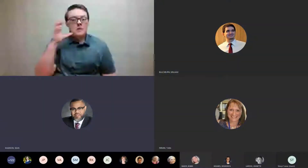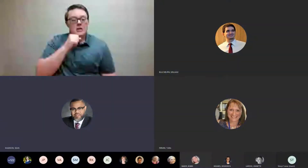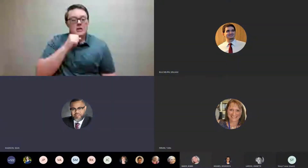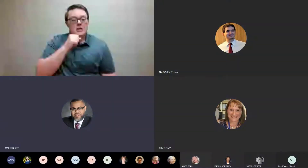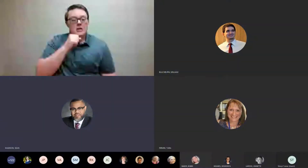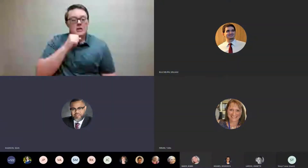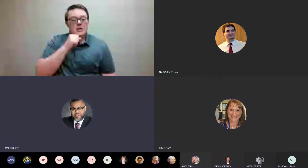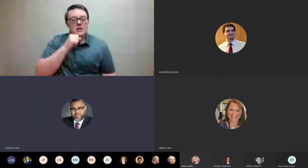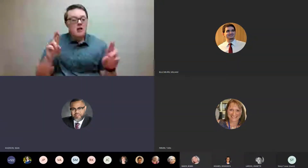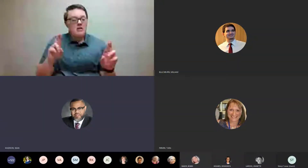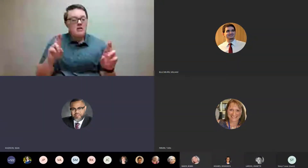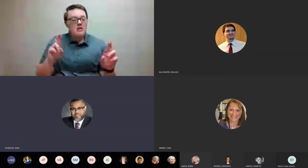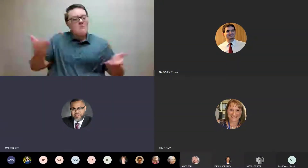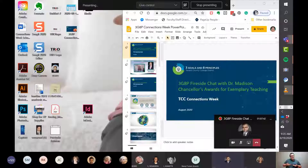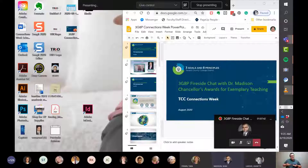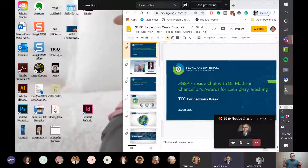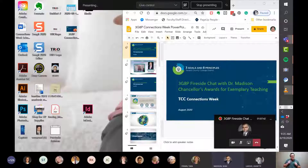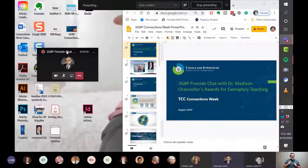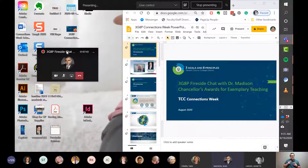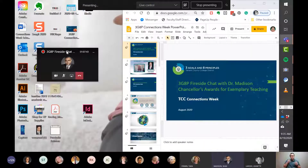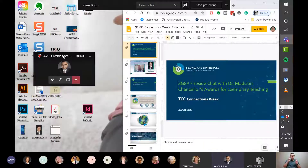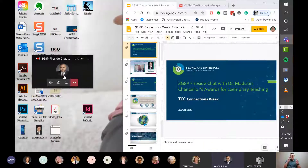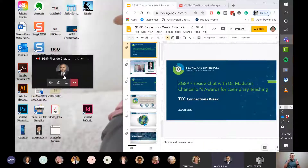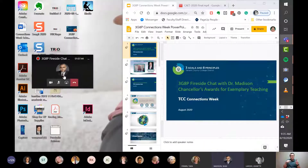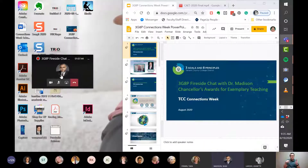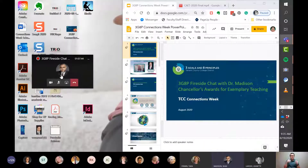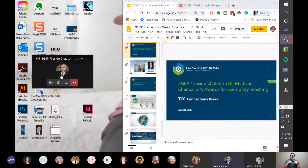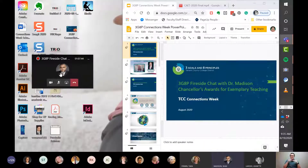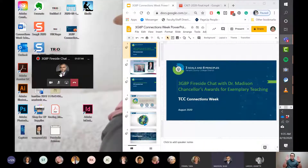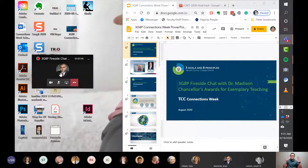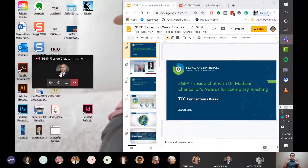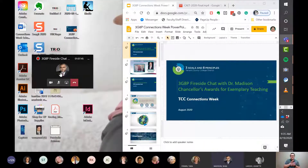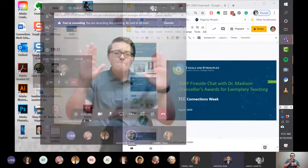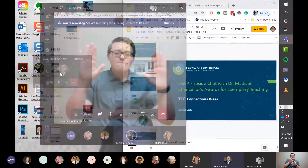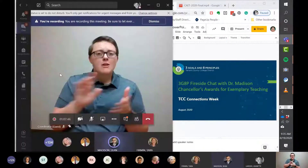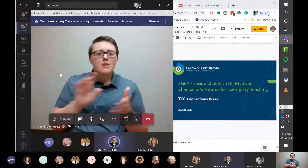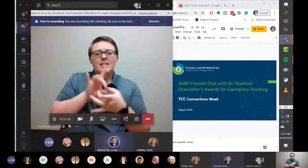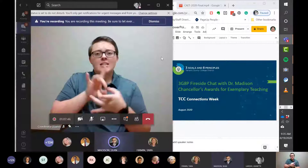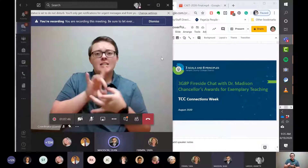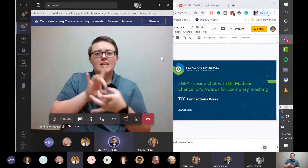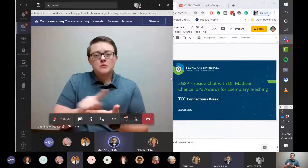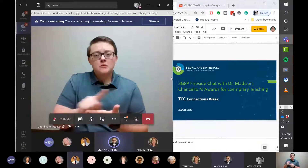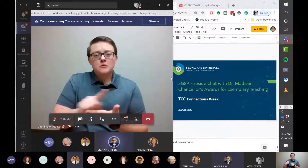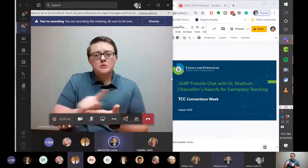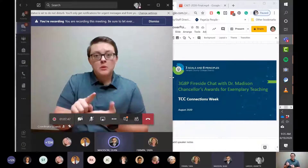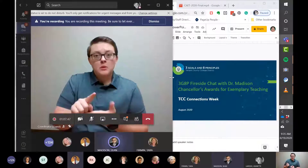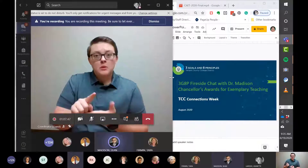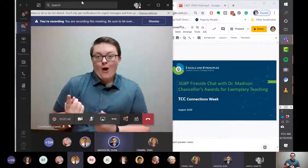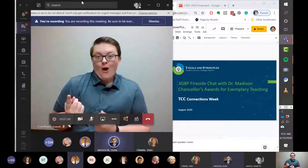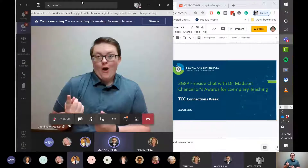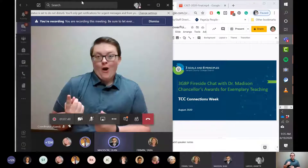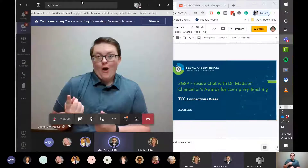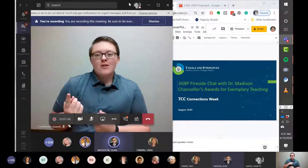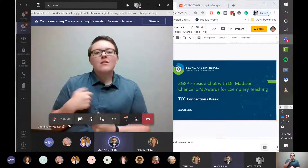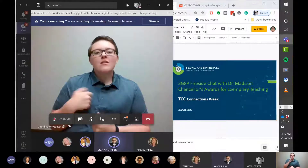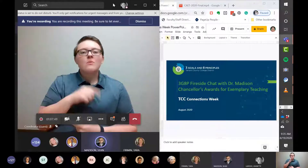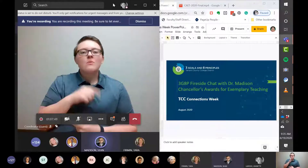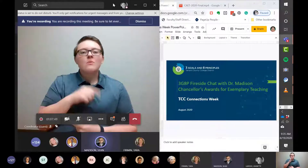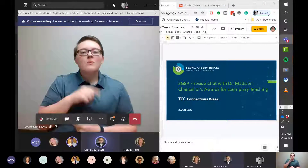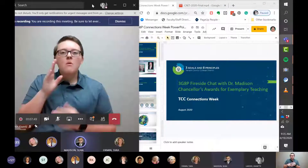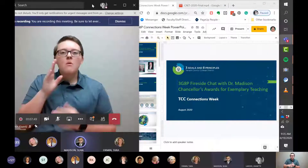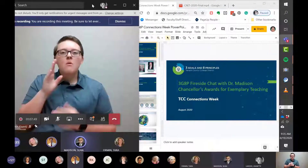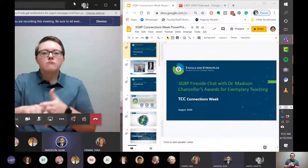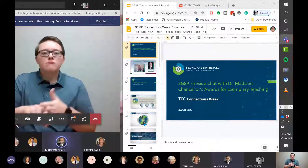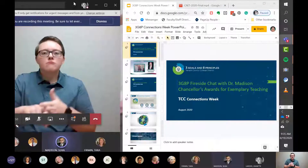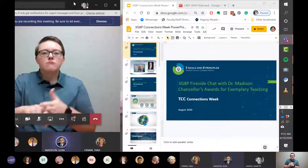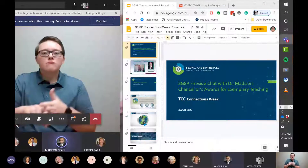Well, welcome back. Hopefully you've had a great connections week so far. We'll go ahead and get started.